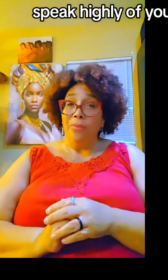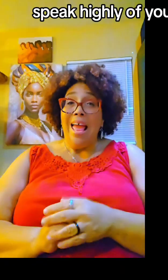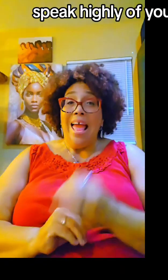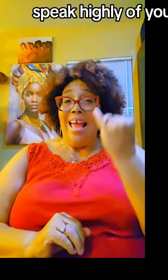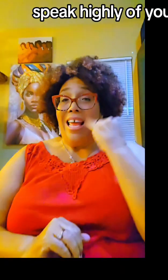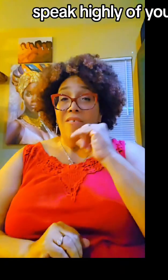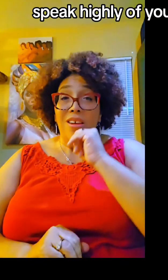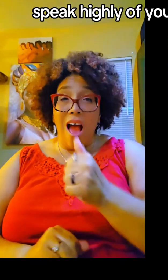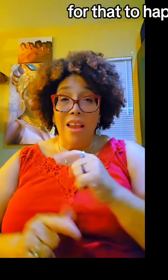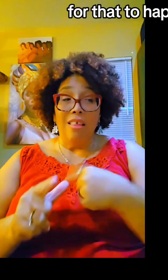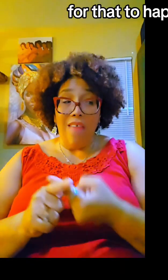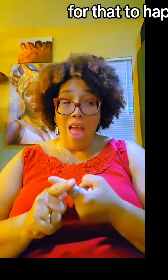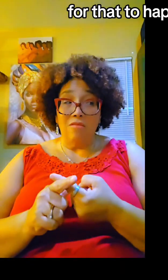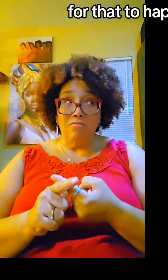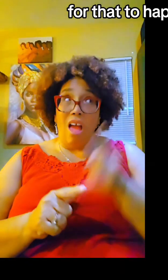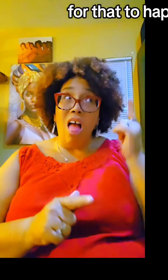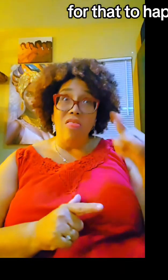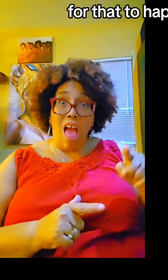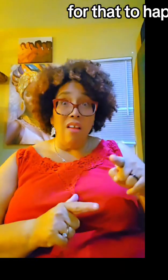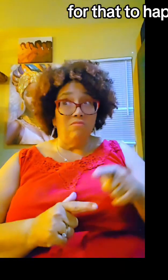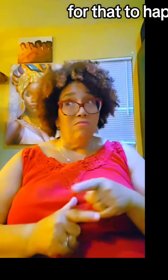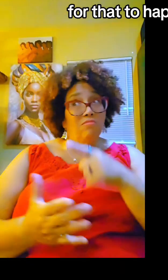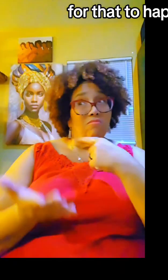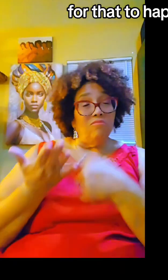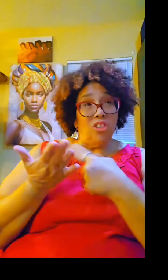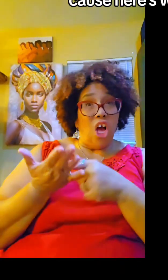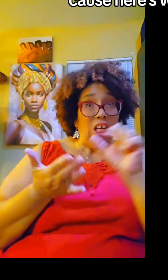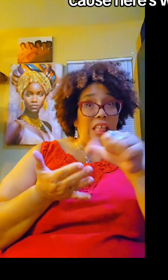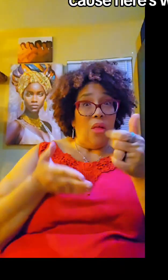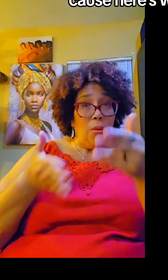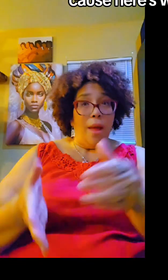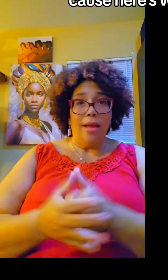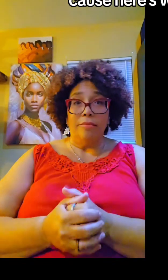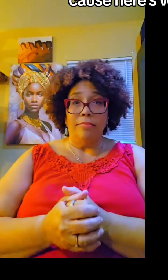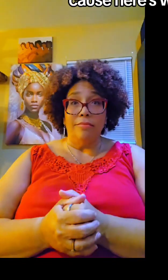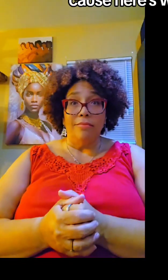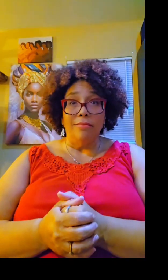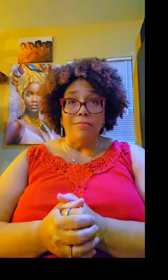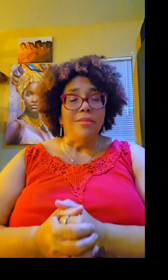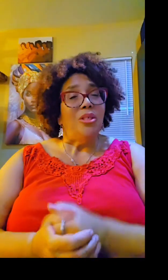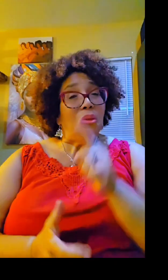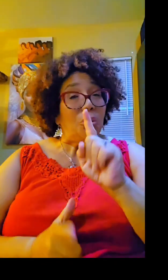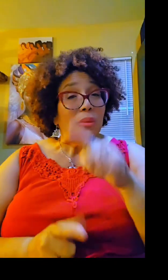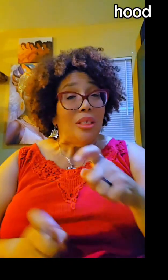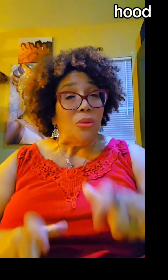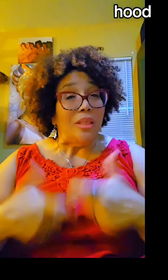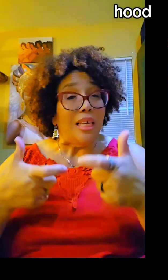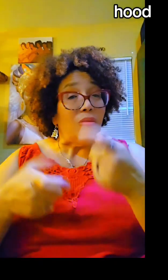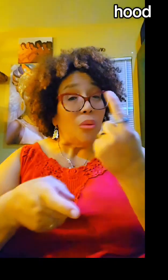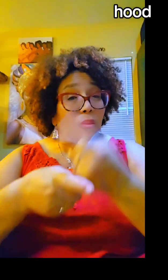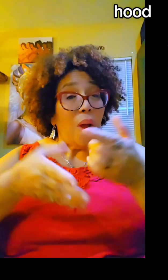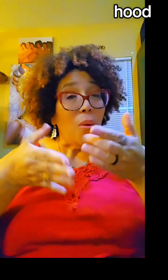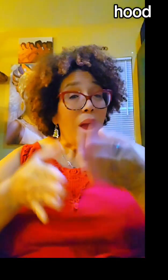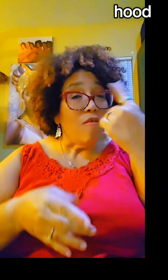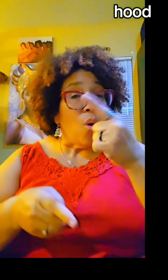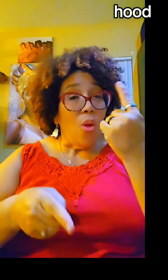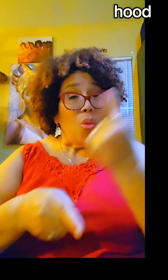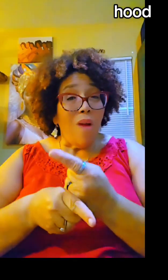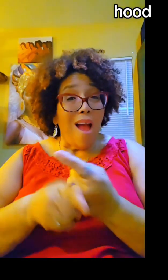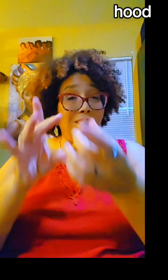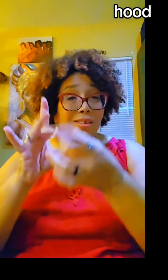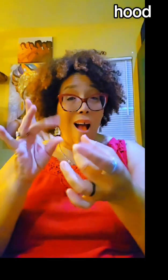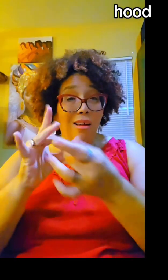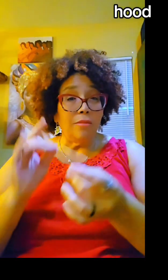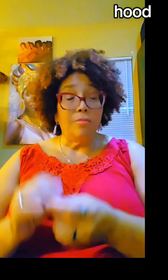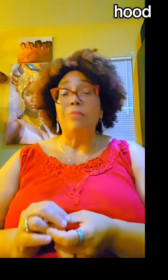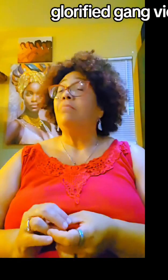speak highly of you in death, then you got to live a certain way for that to happen. Because here's what. Had this been